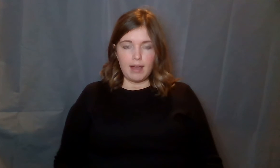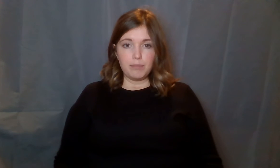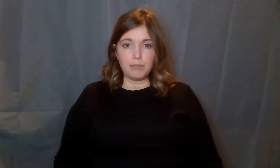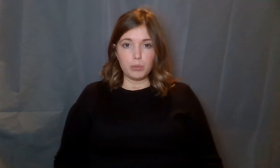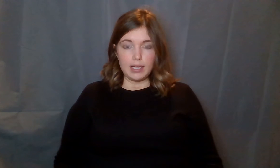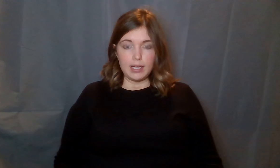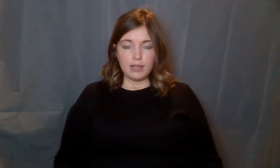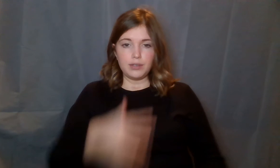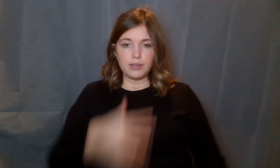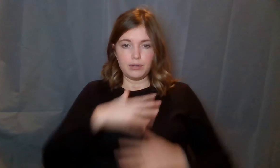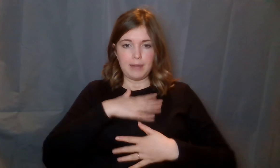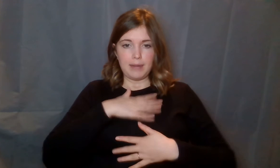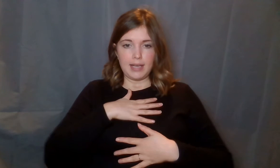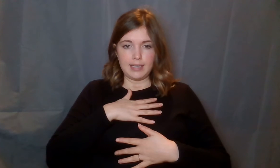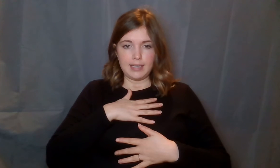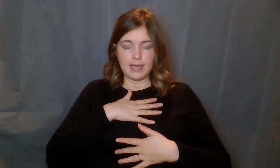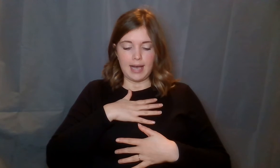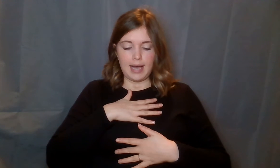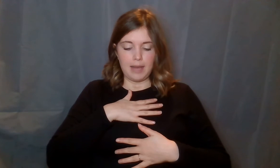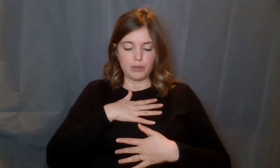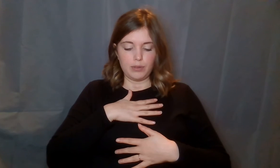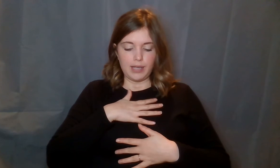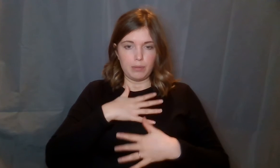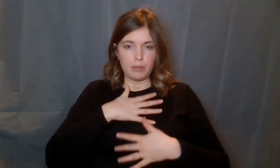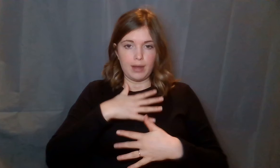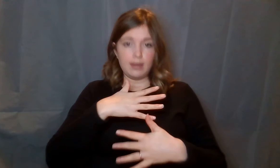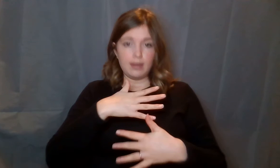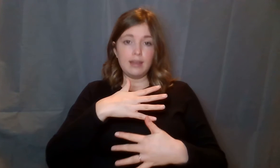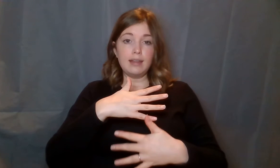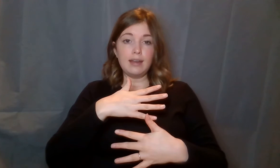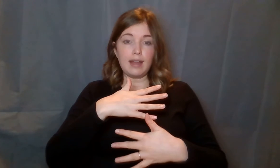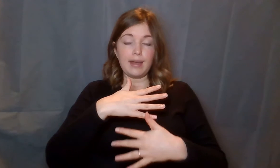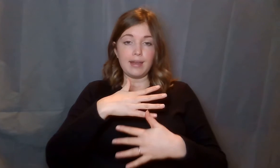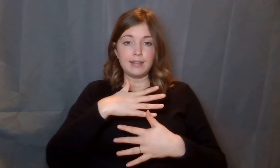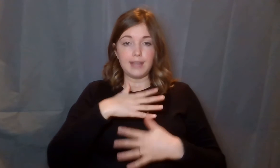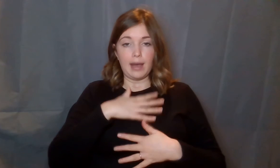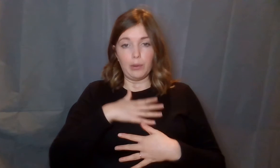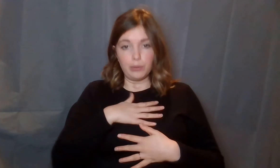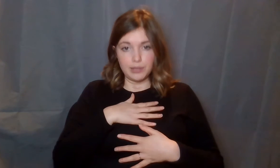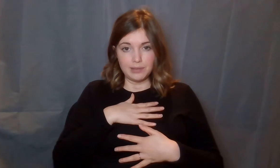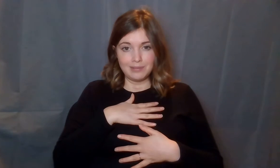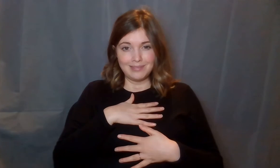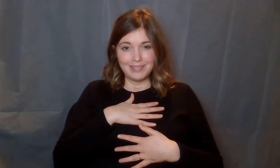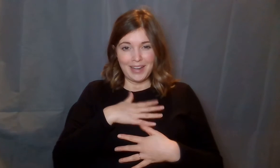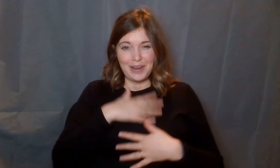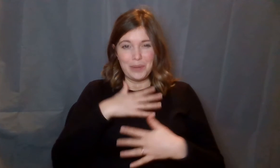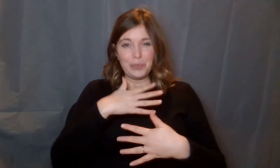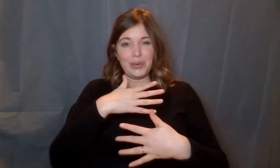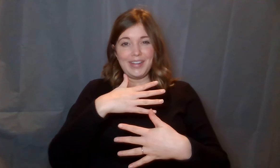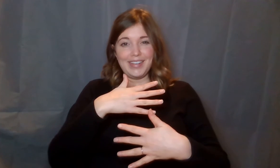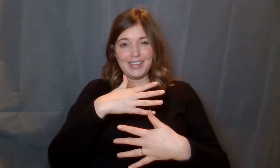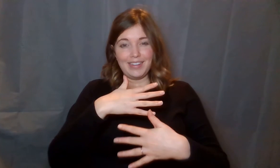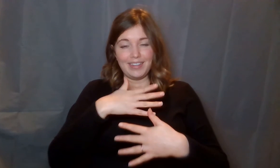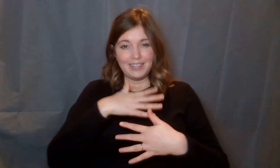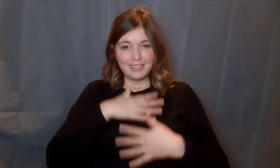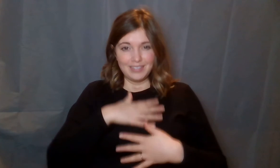have breathe. So dominant hand is on top. You take a breath in and out. Breathe.